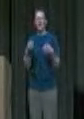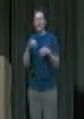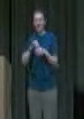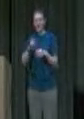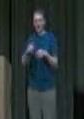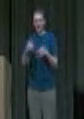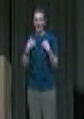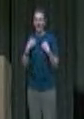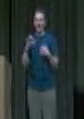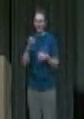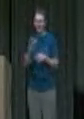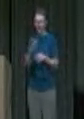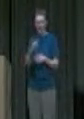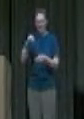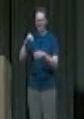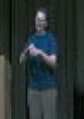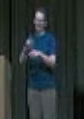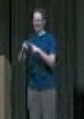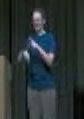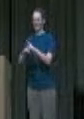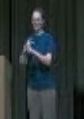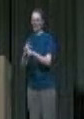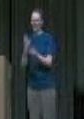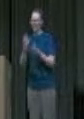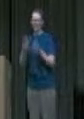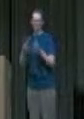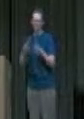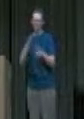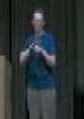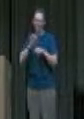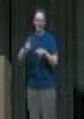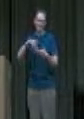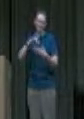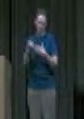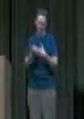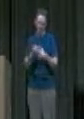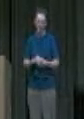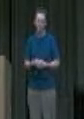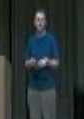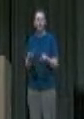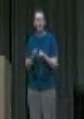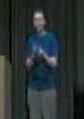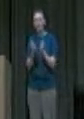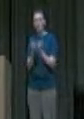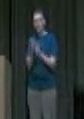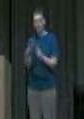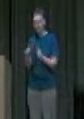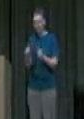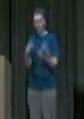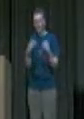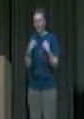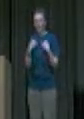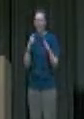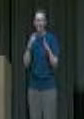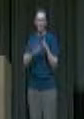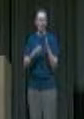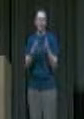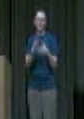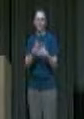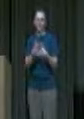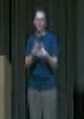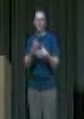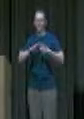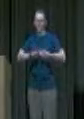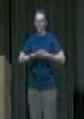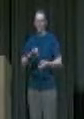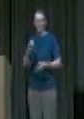and in-kind contributions that they are committing to for this project. In addition to that, there's also cost share partners. We